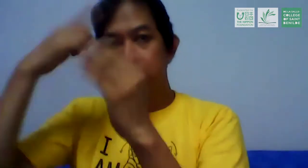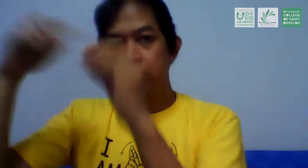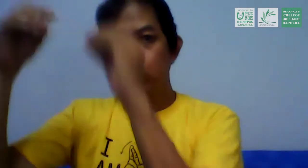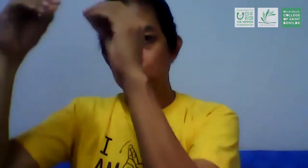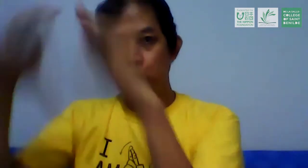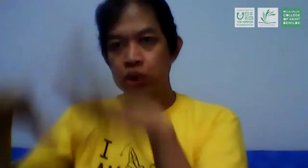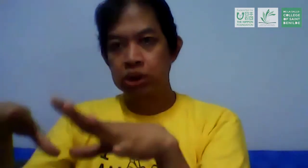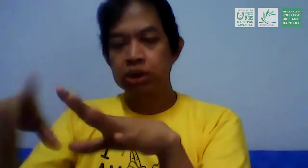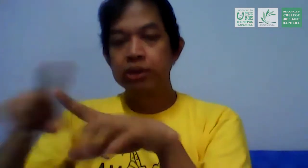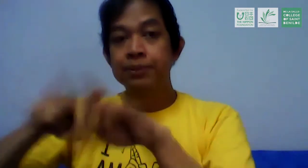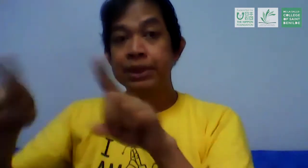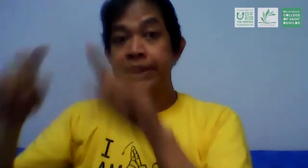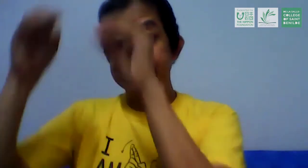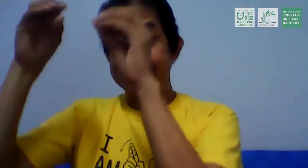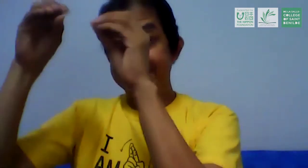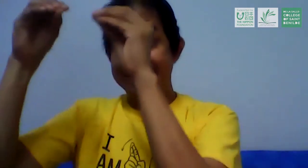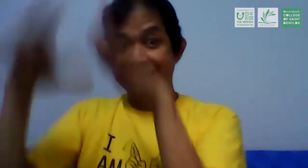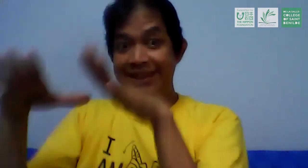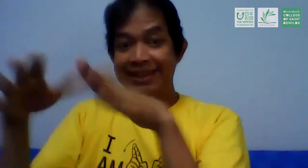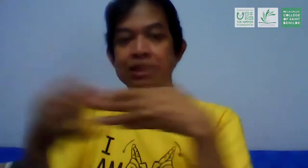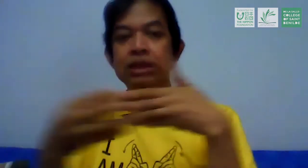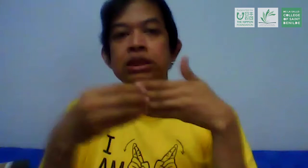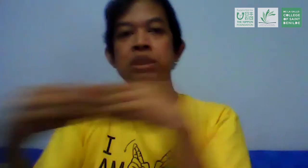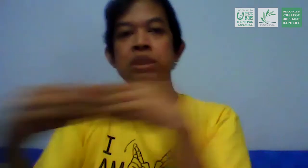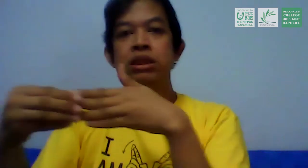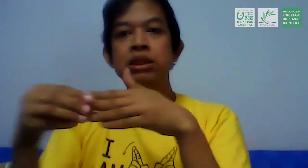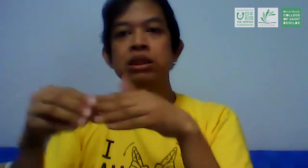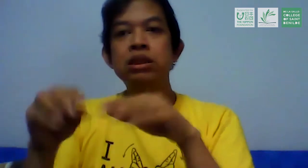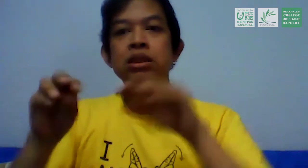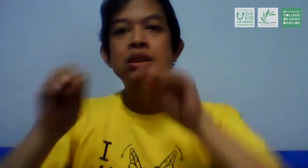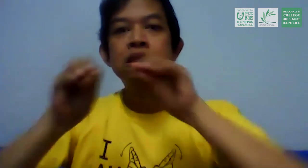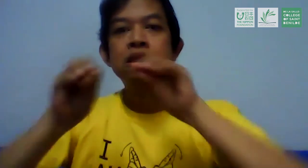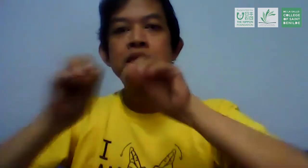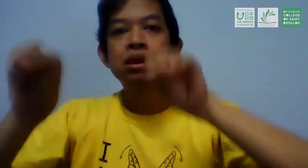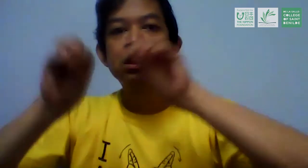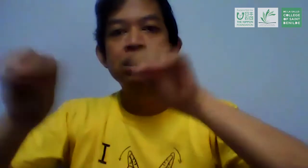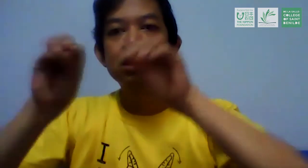one for the student, and one for the teacher.